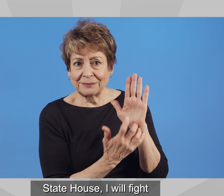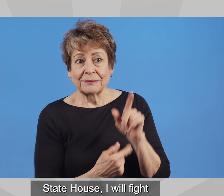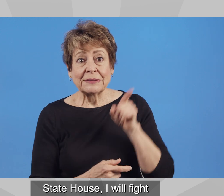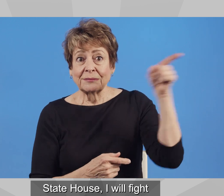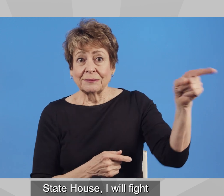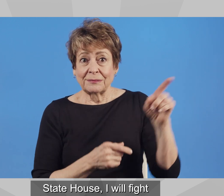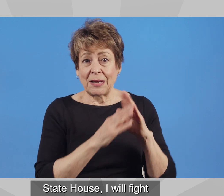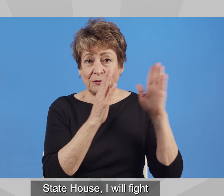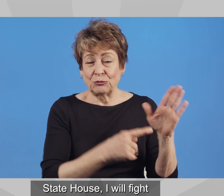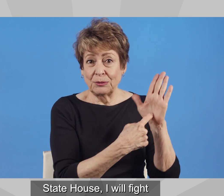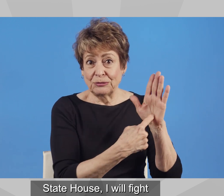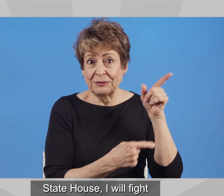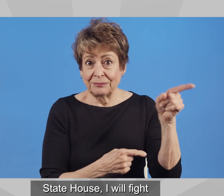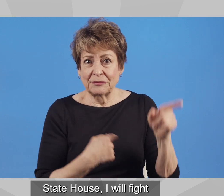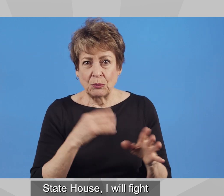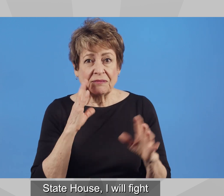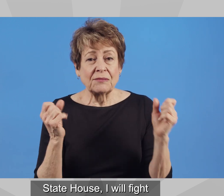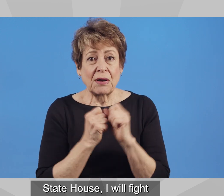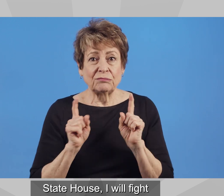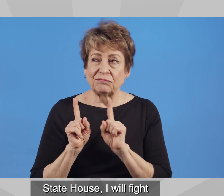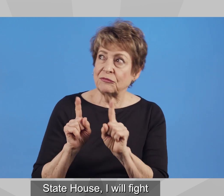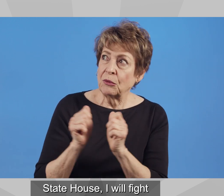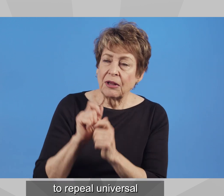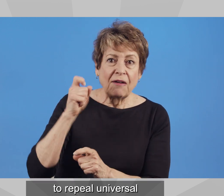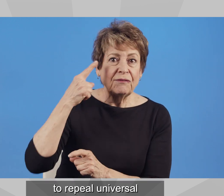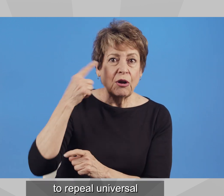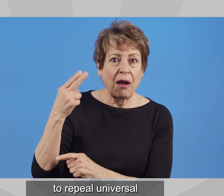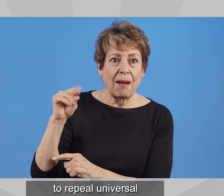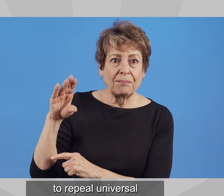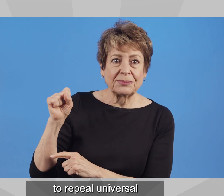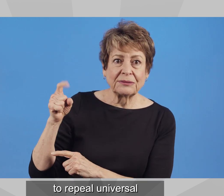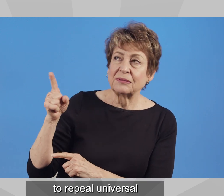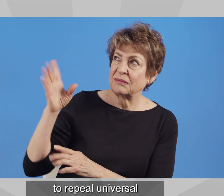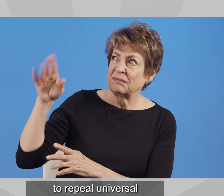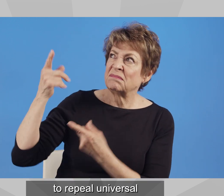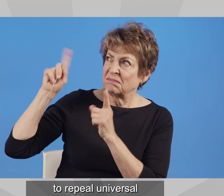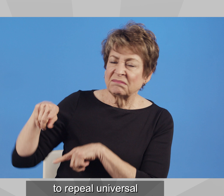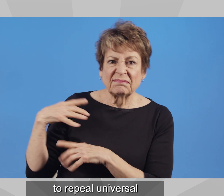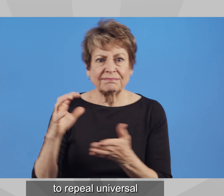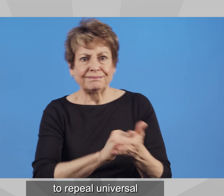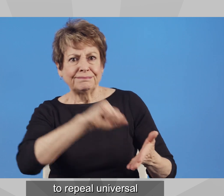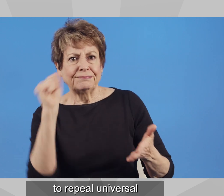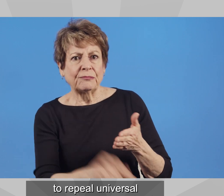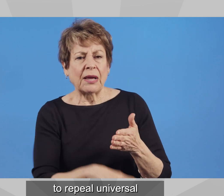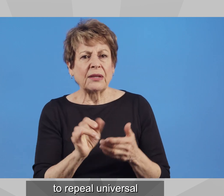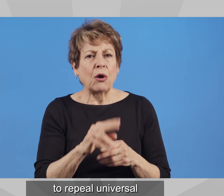In the State House, I will fight alongside Governor Hobbs to repeal universal vouchers for private